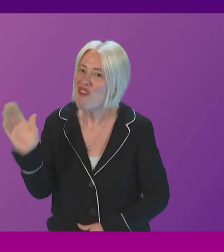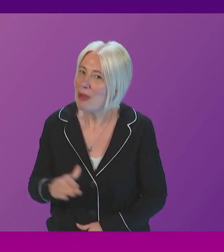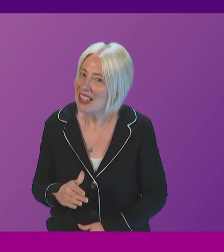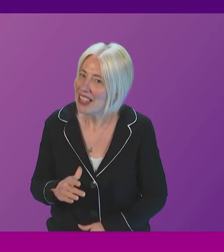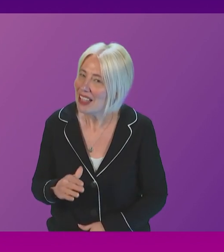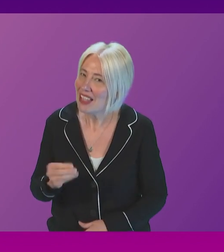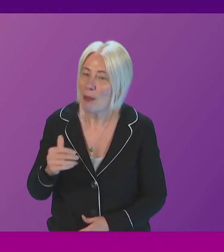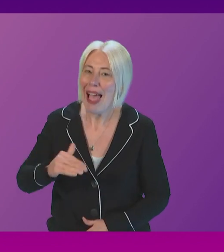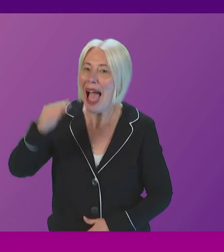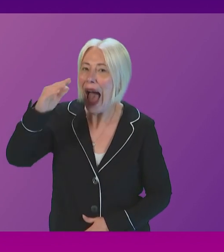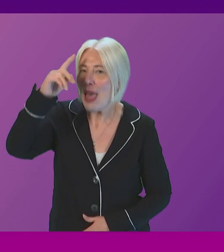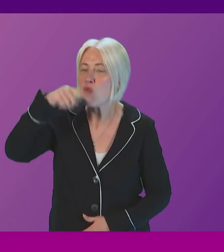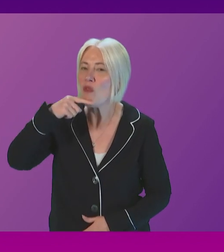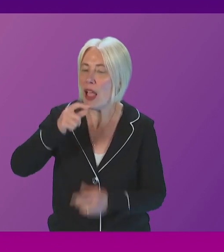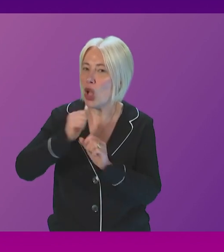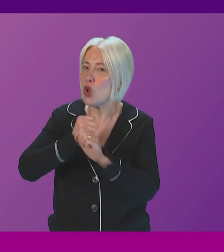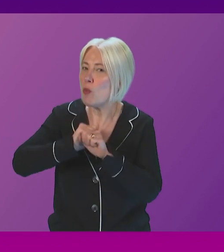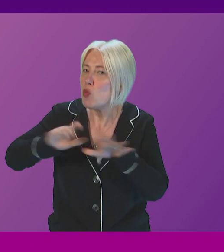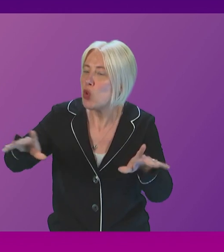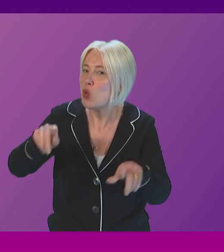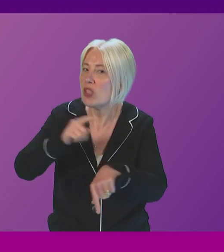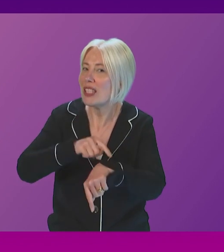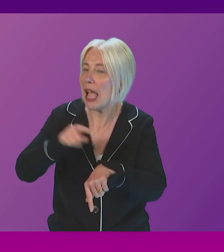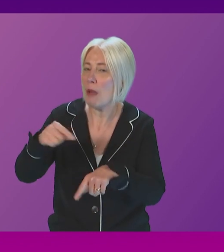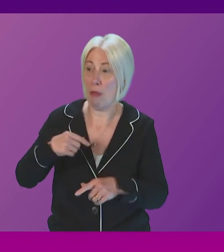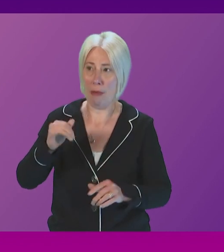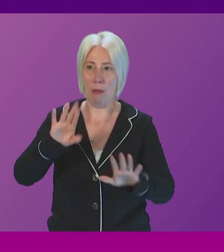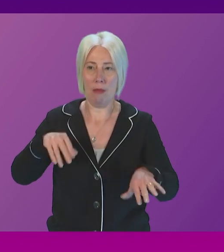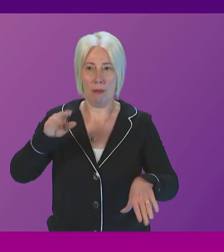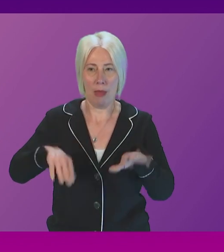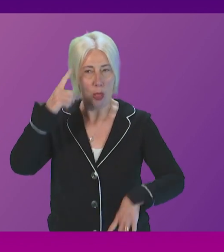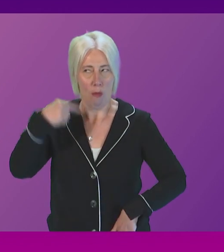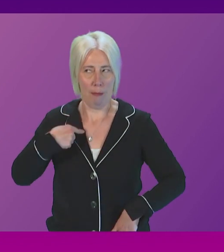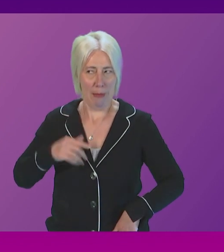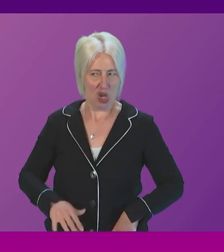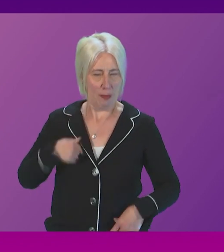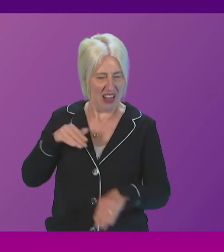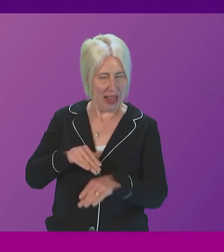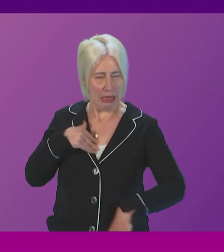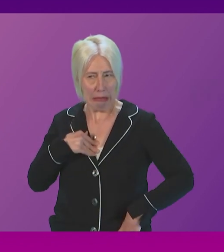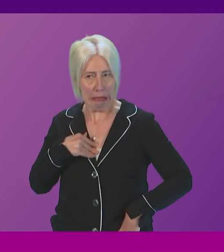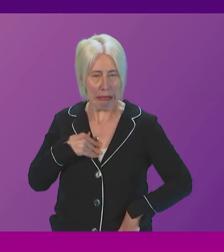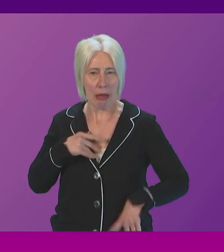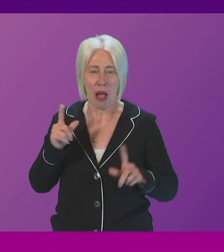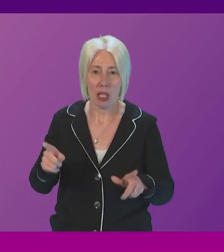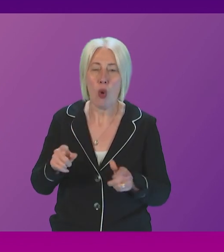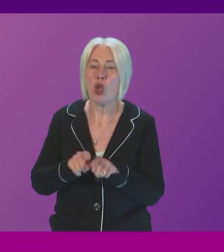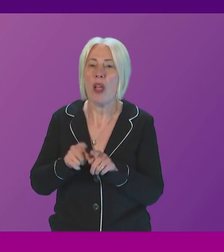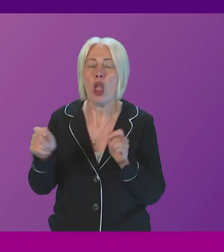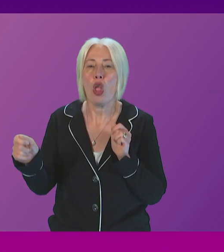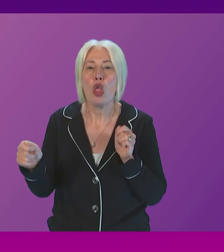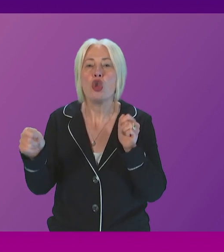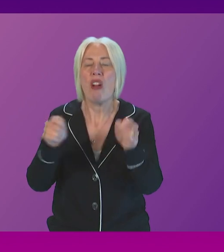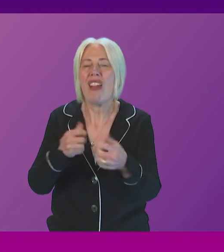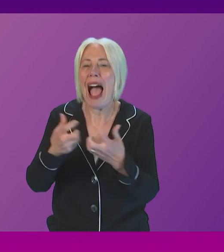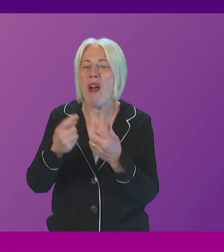high-profile media at that time. People might have thought, is my child affected? But I also think that there was an issue around the transfer of